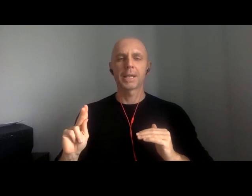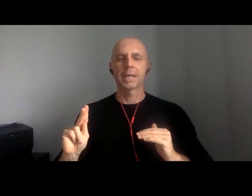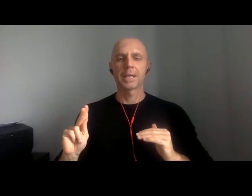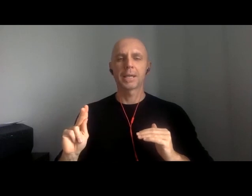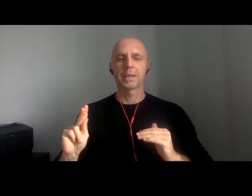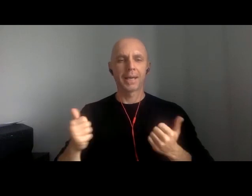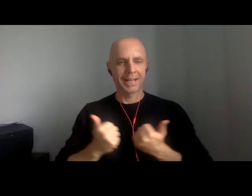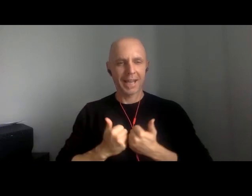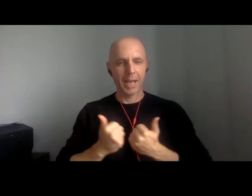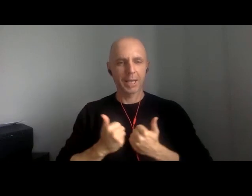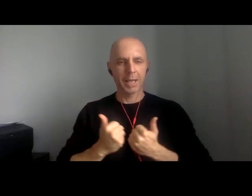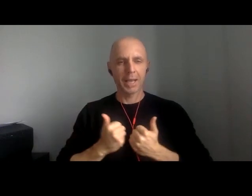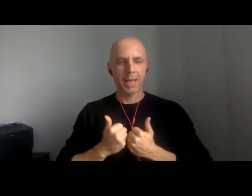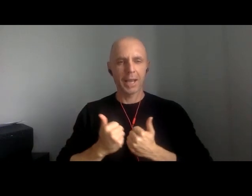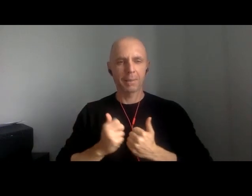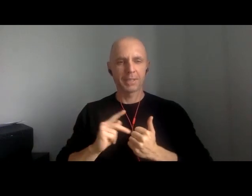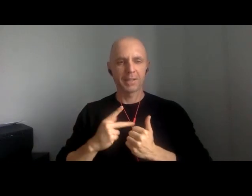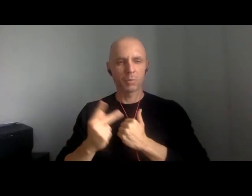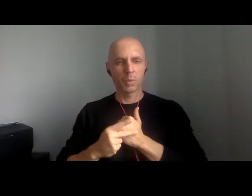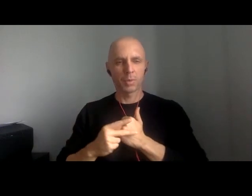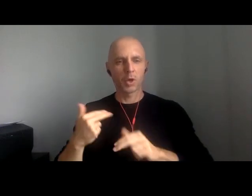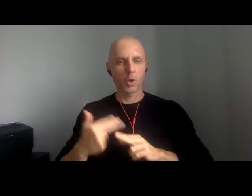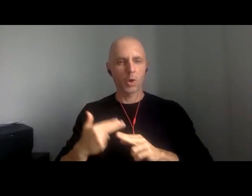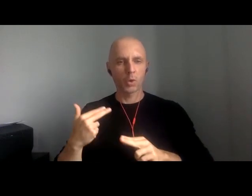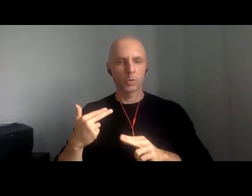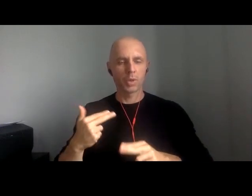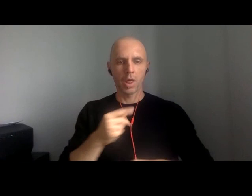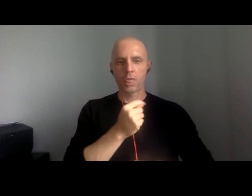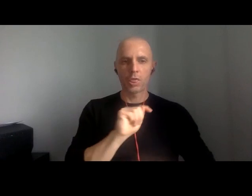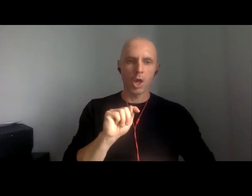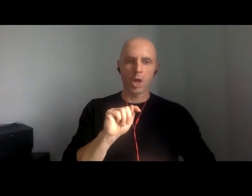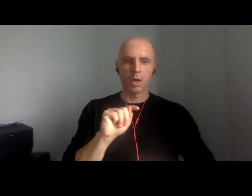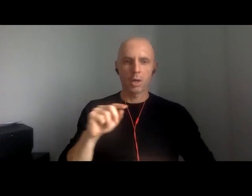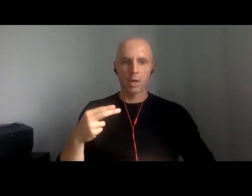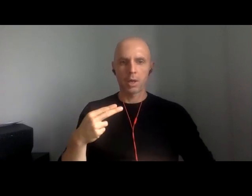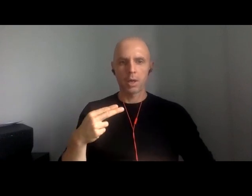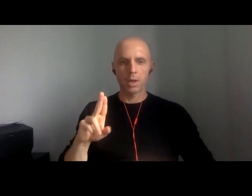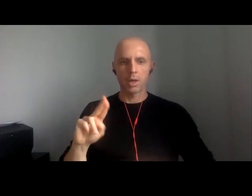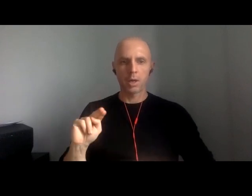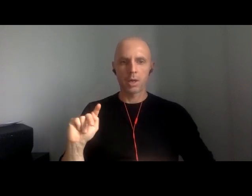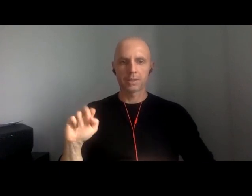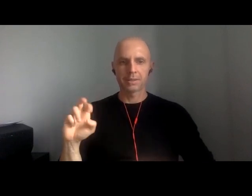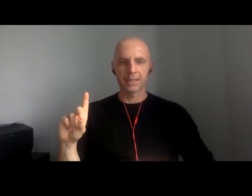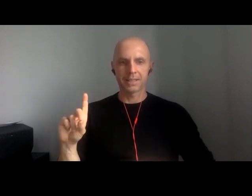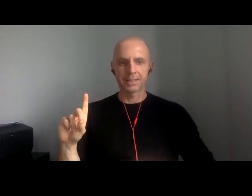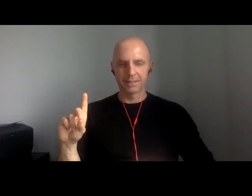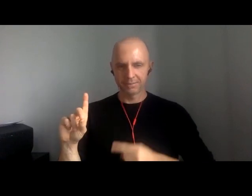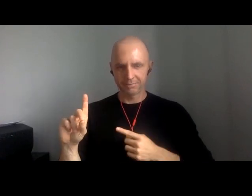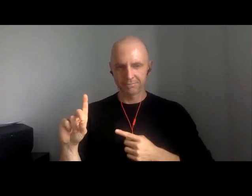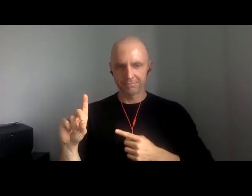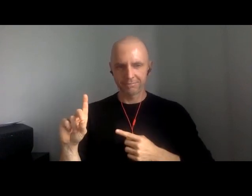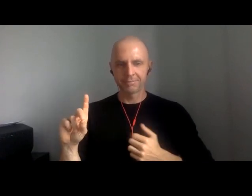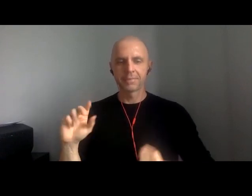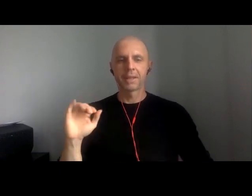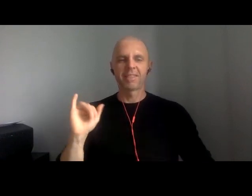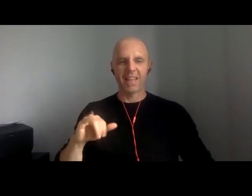game show. I had to explain to one of my colleagues to mow a perfect circle in the middle of a beautiful hay